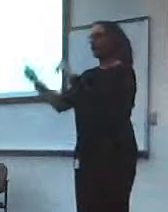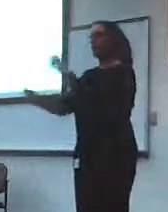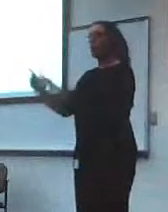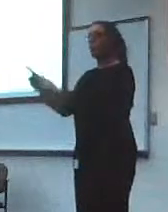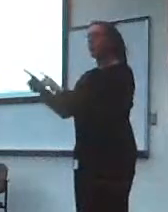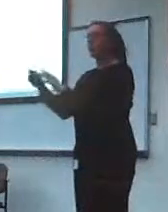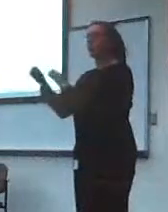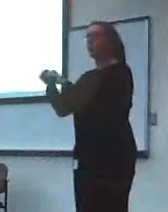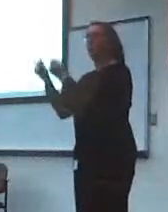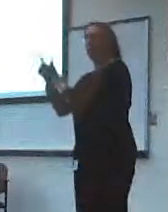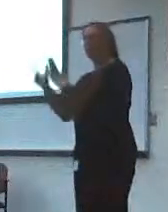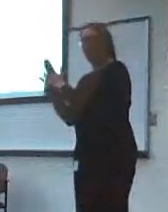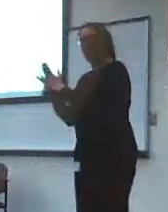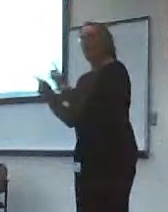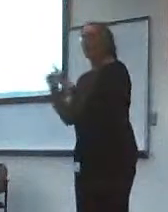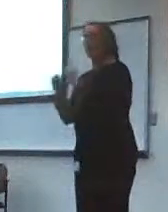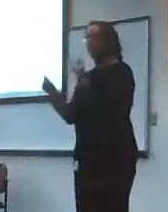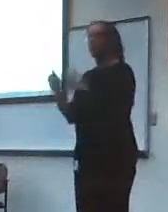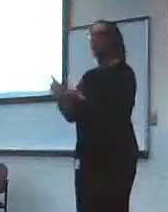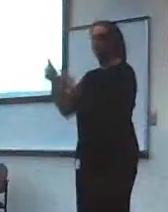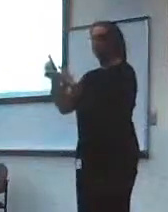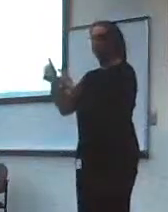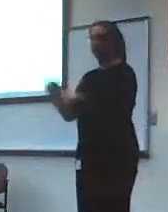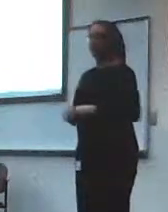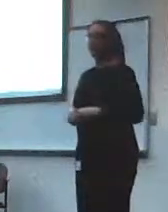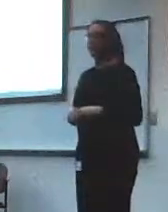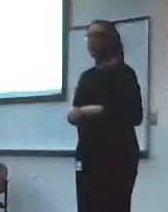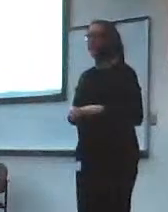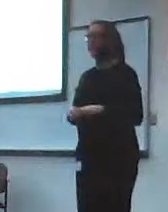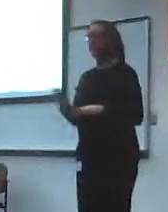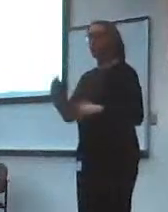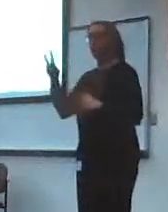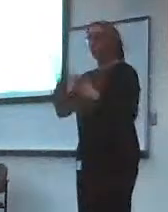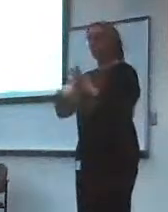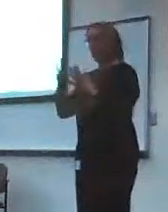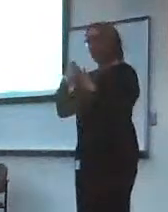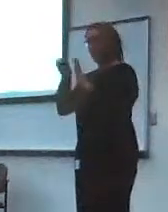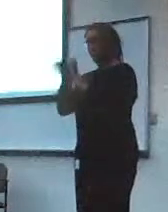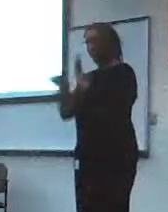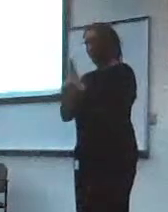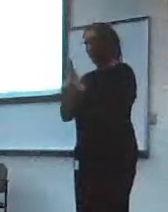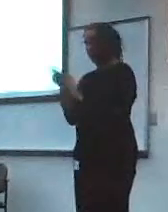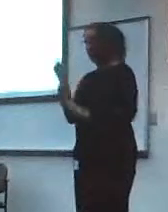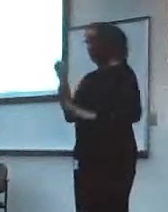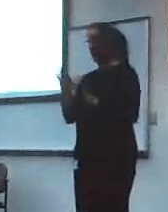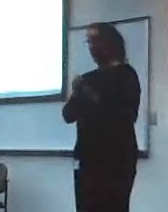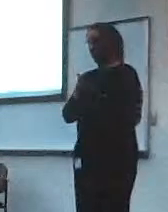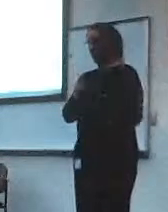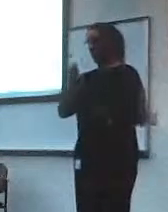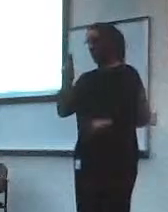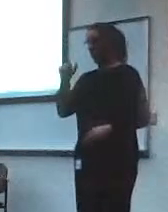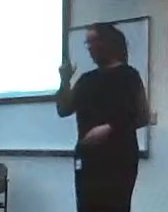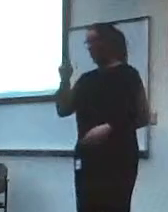and how do we punish the victims and not the victims, excuse me, how do we punish the